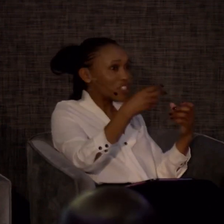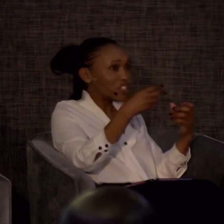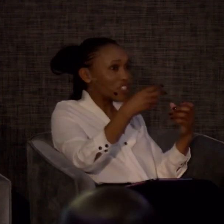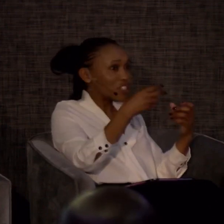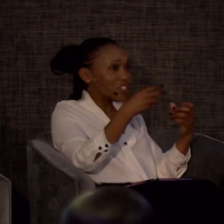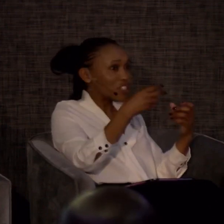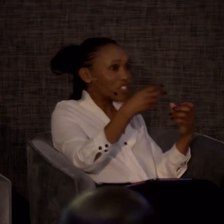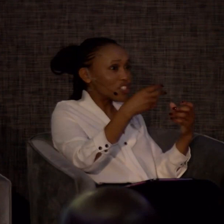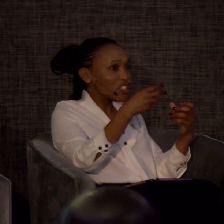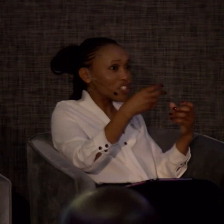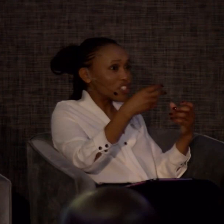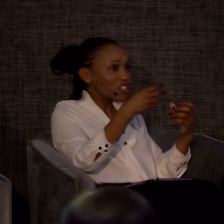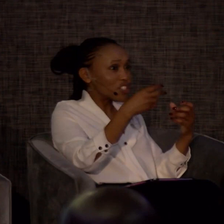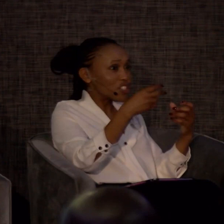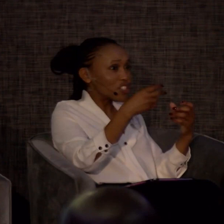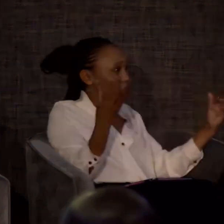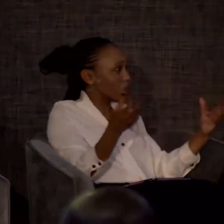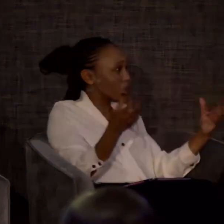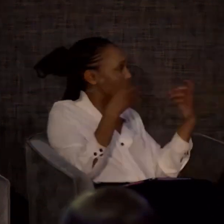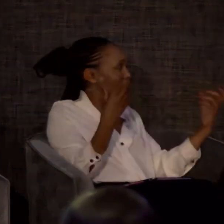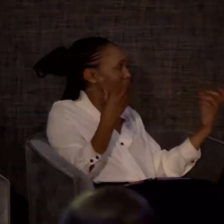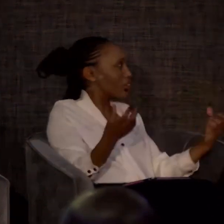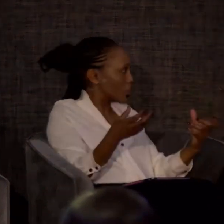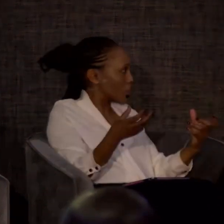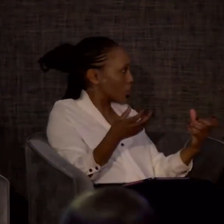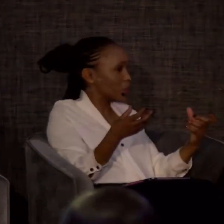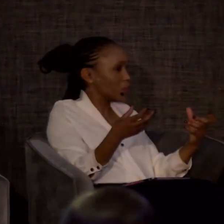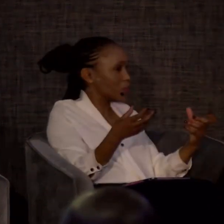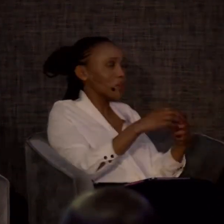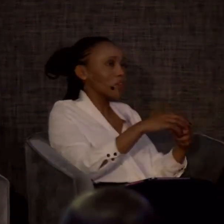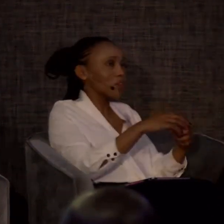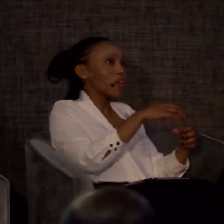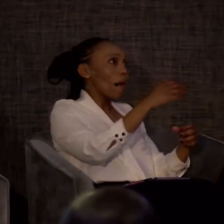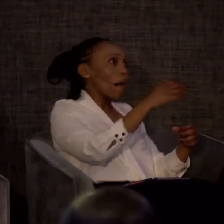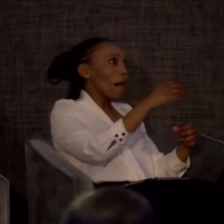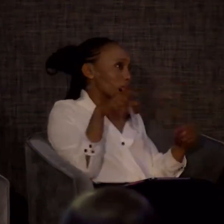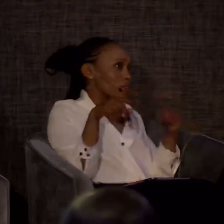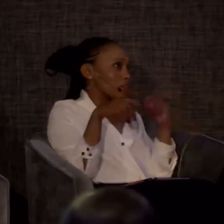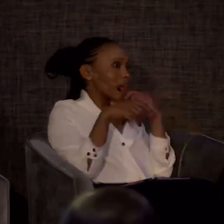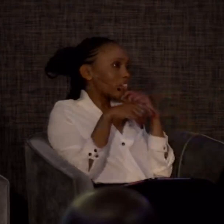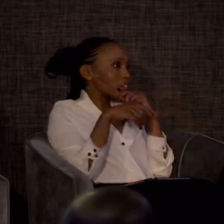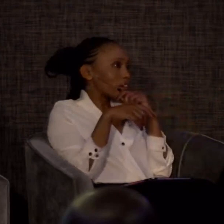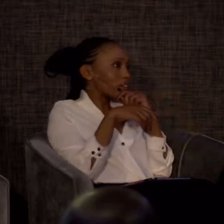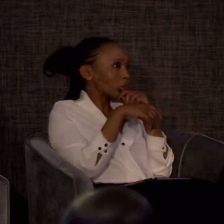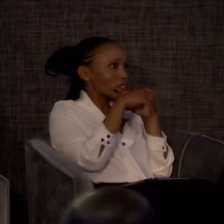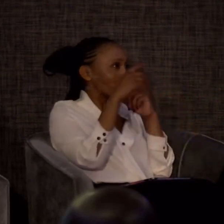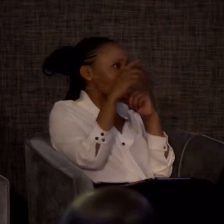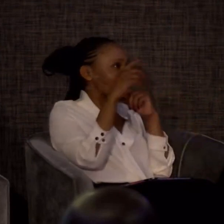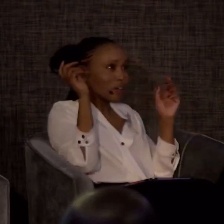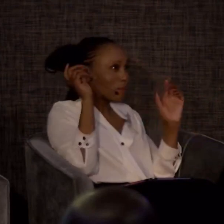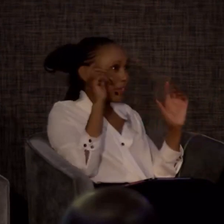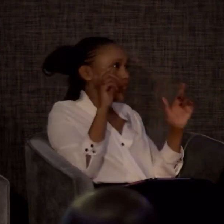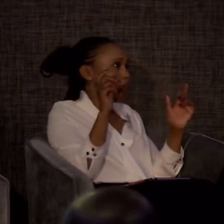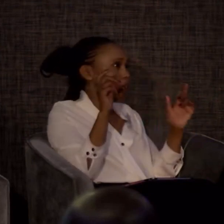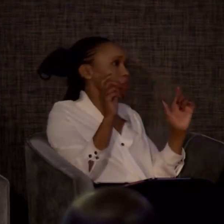the municipalities and helping fix issues from a critical infrastructure perspective. Because one of the reports that I actually read, I think it was the